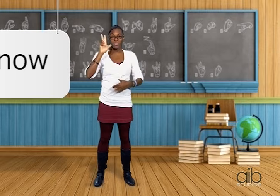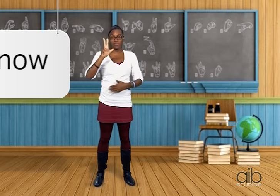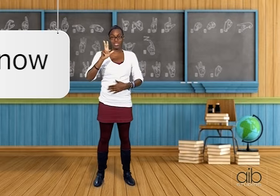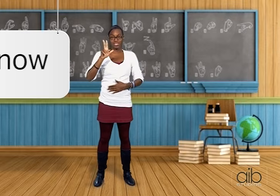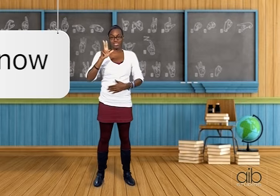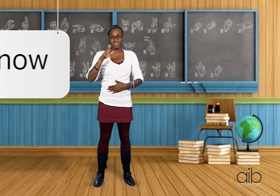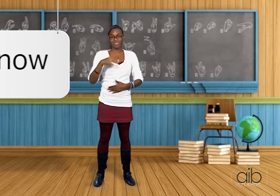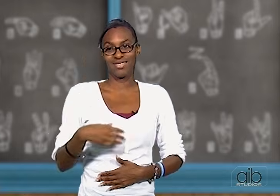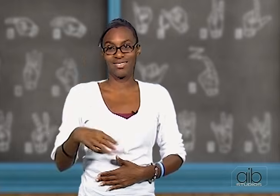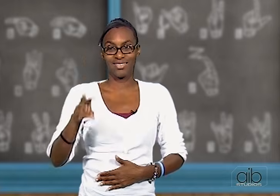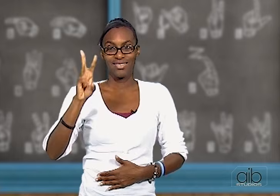3.